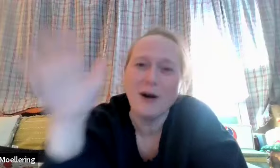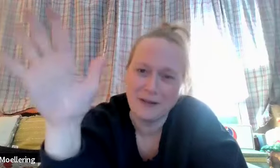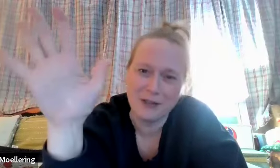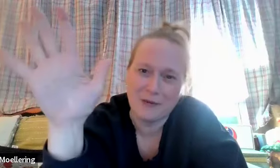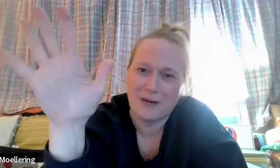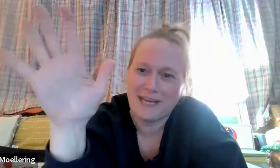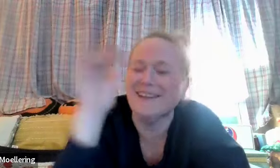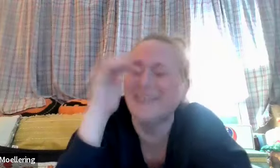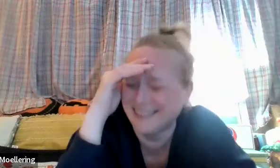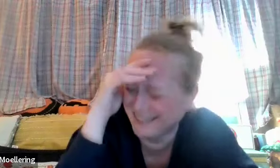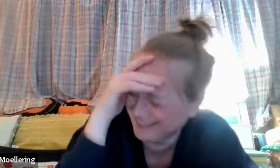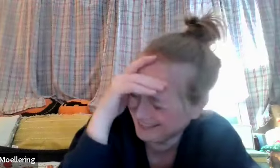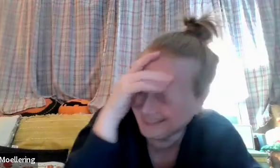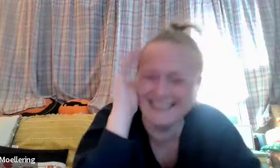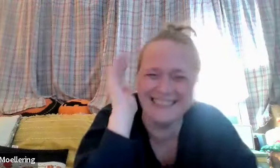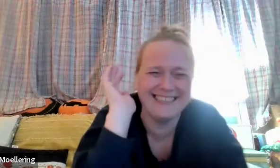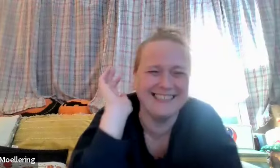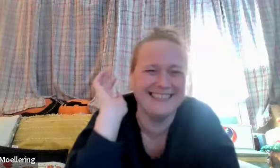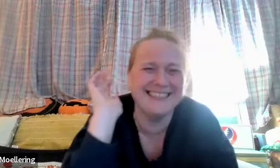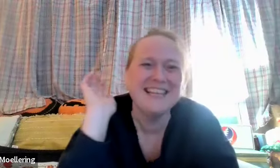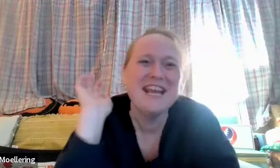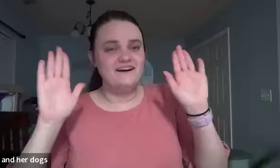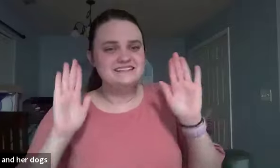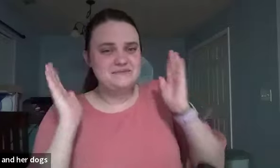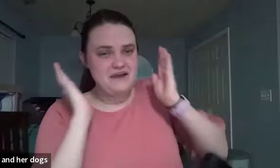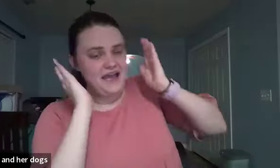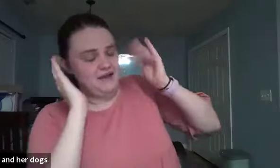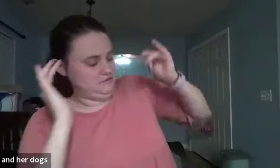Y'all have a great week. And an awesome